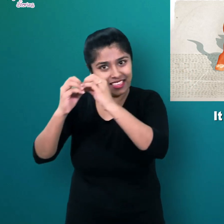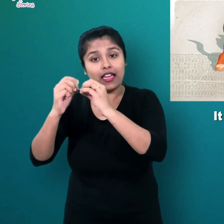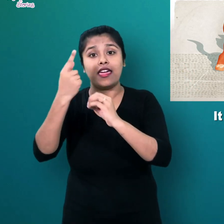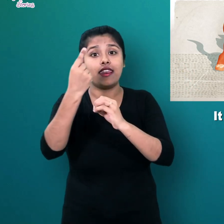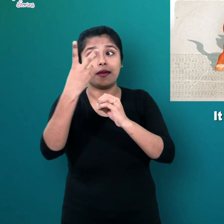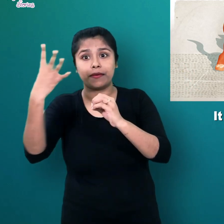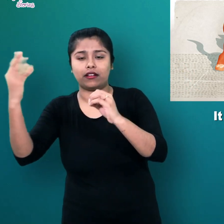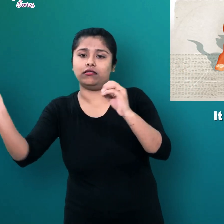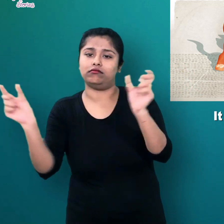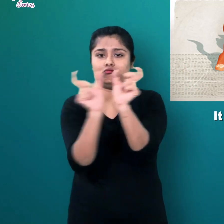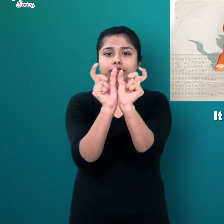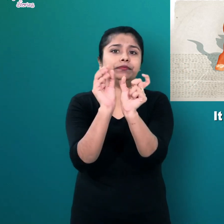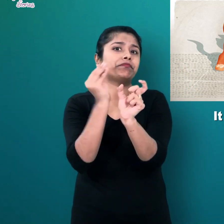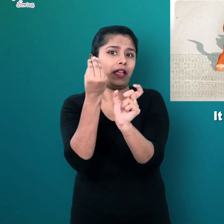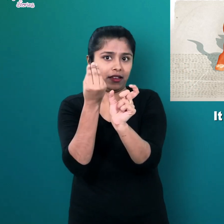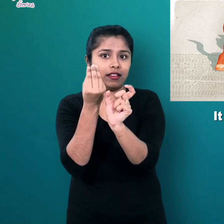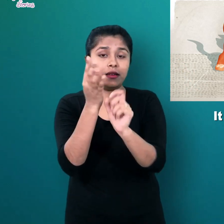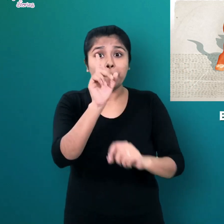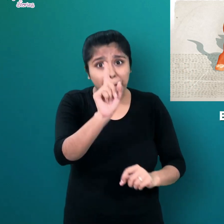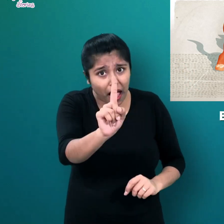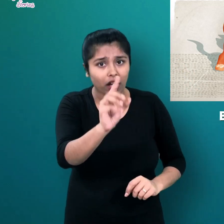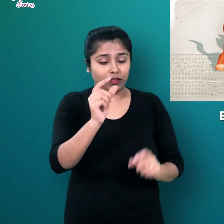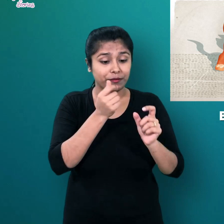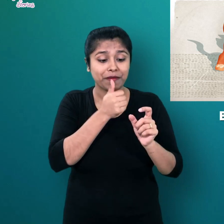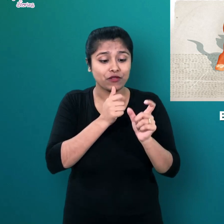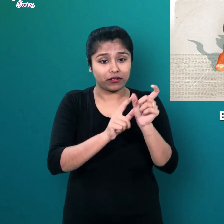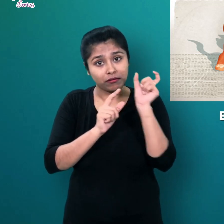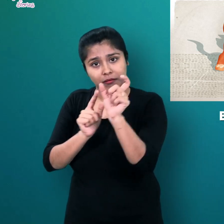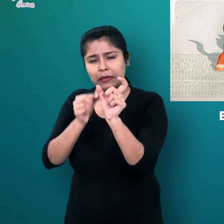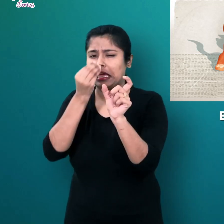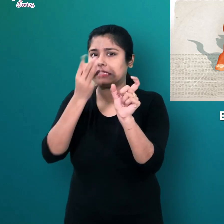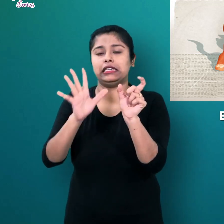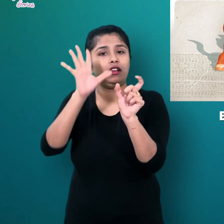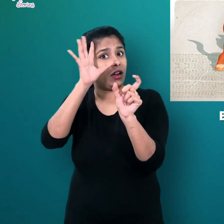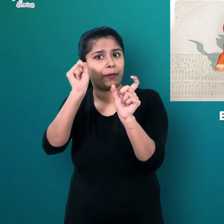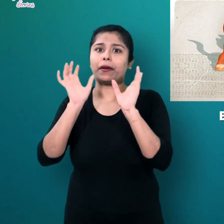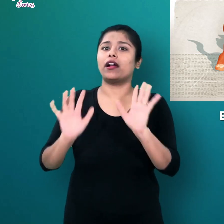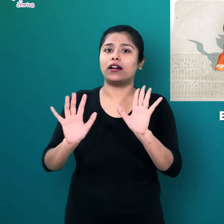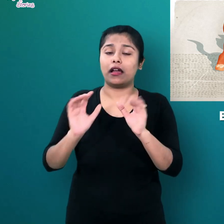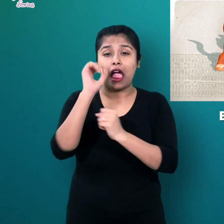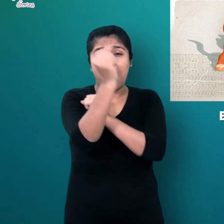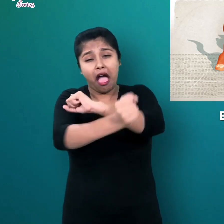if it has letters and numbers. But a password should also be easy to remember.